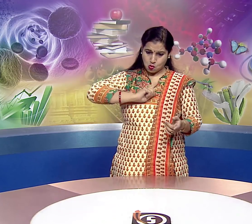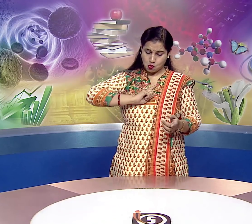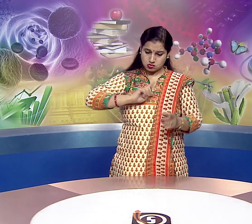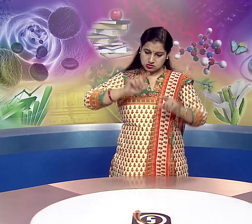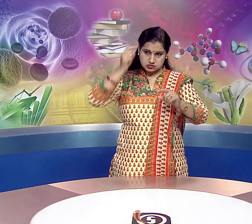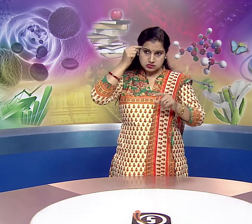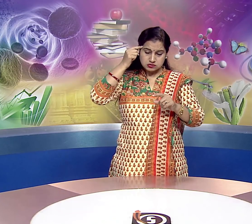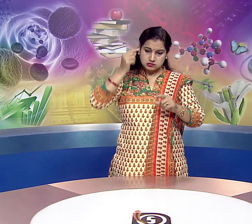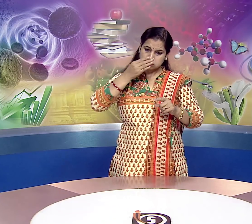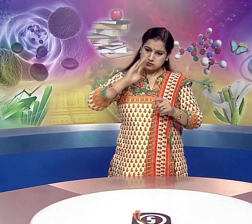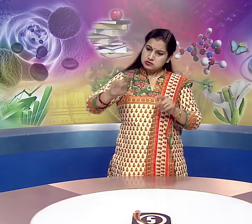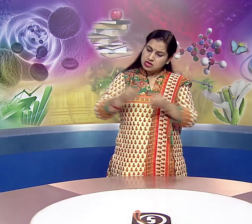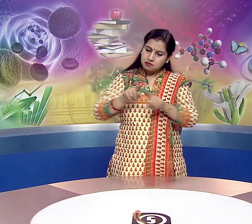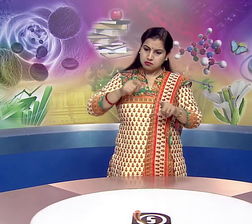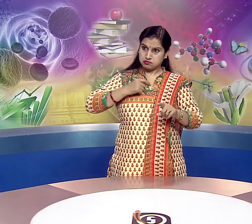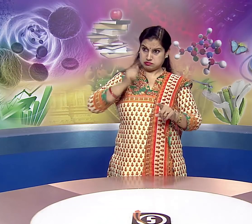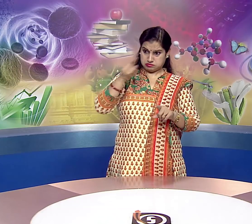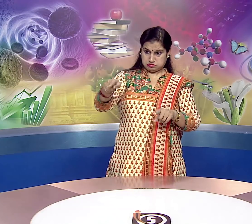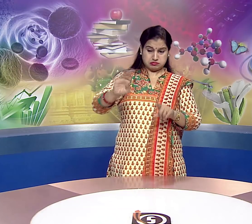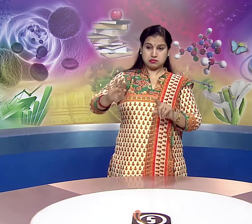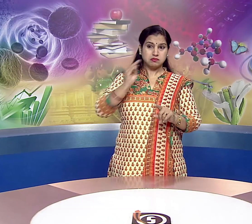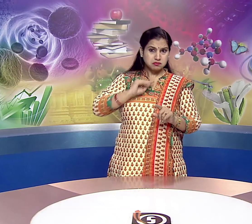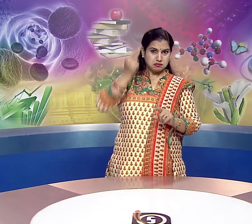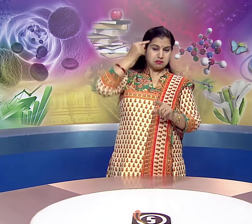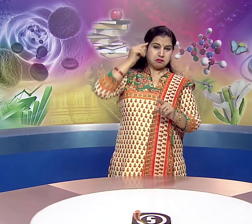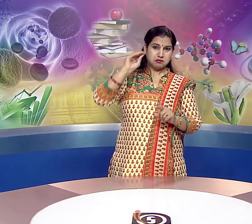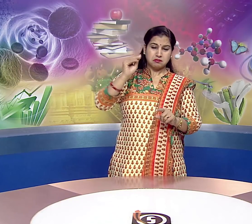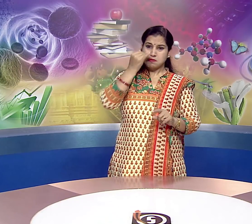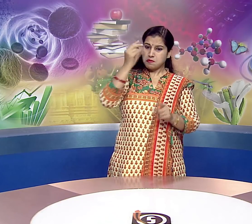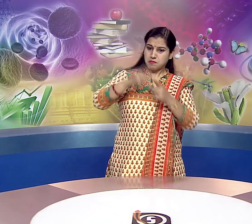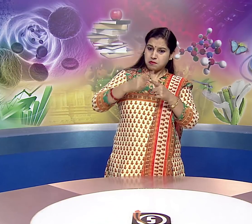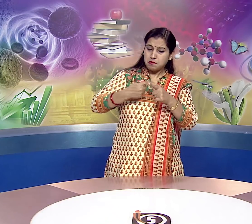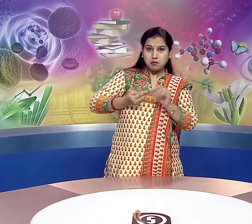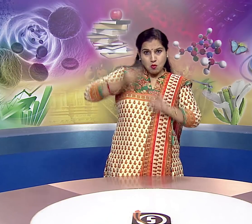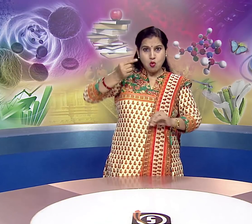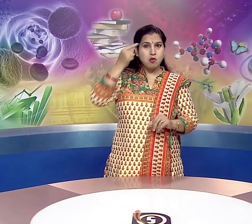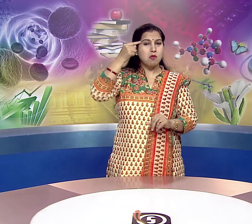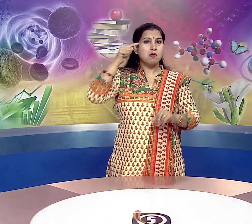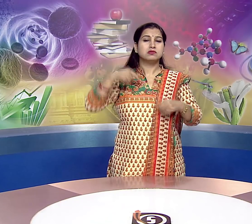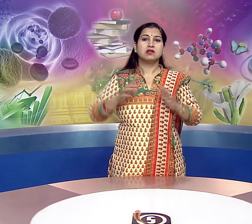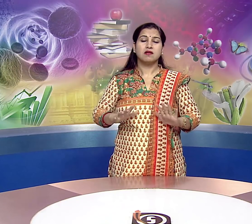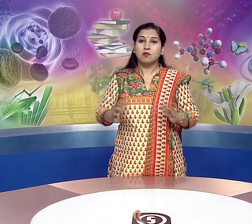intelligence and wisdom, because they are ill